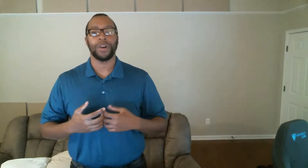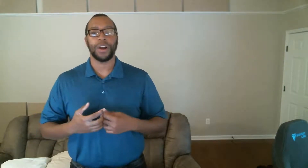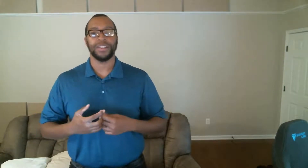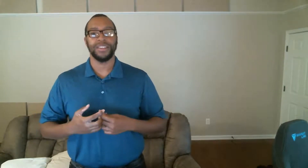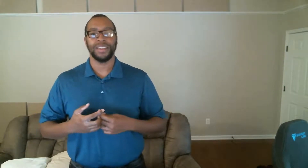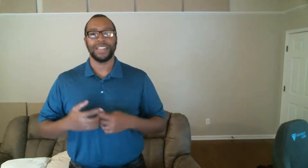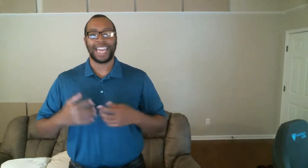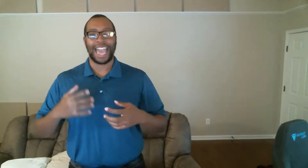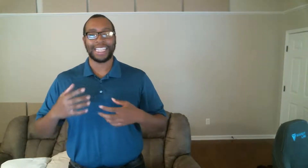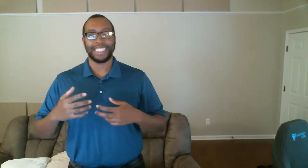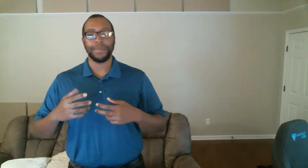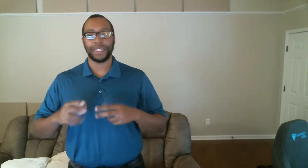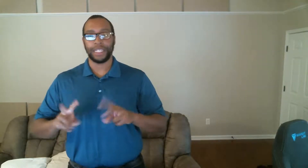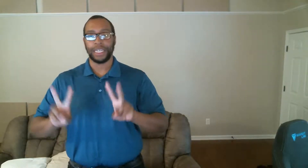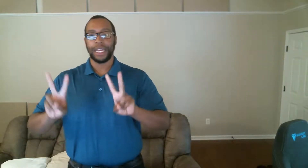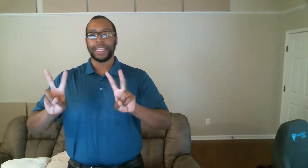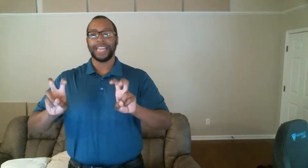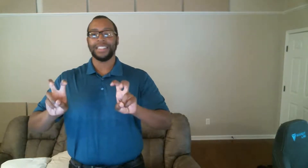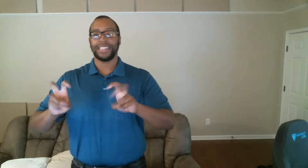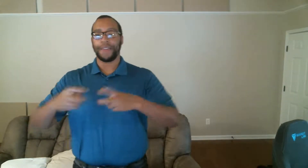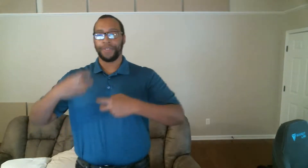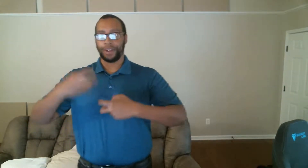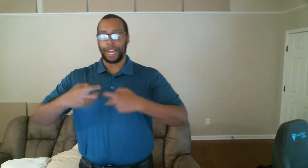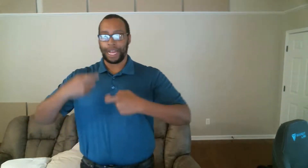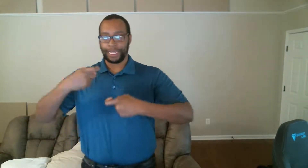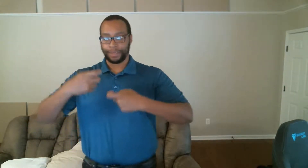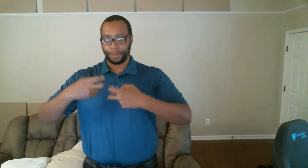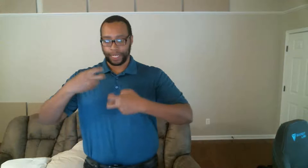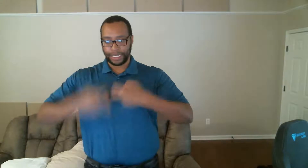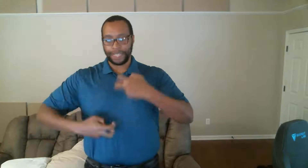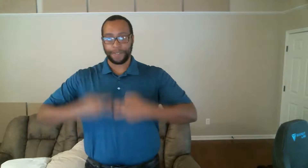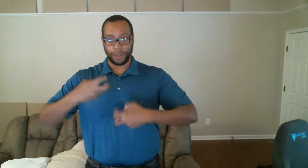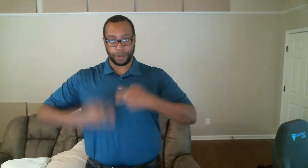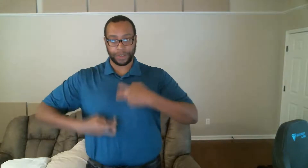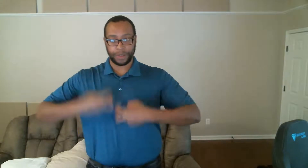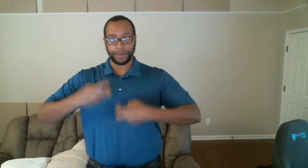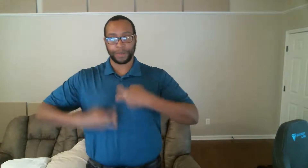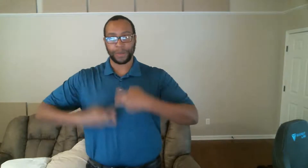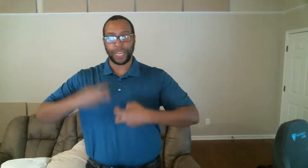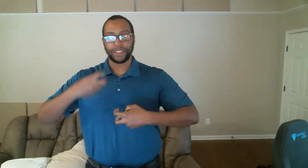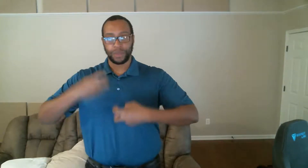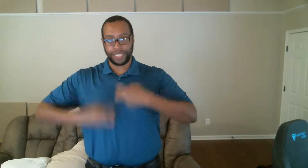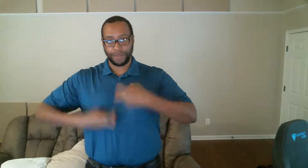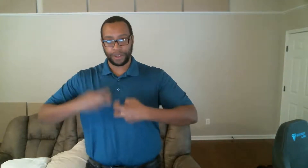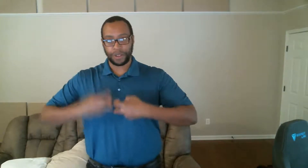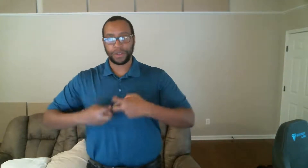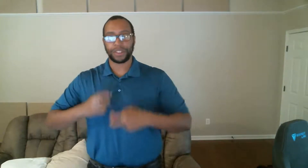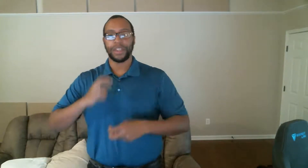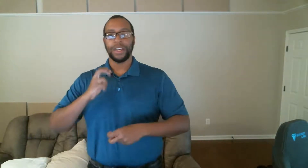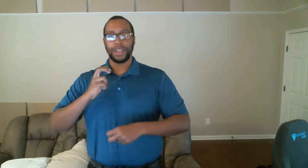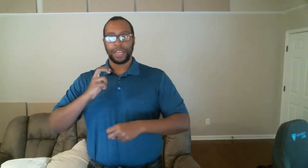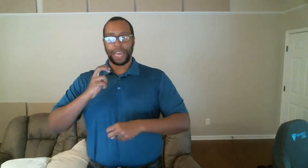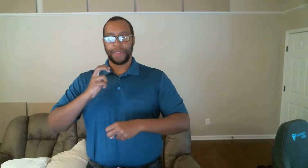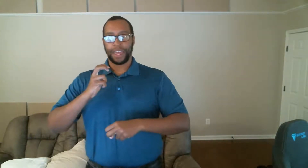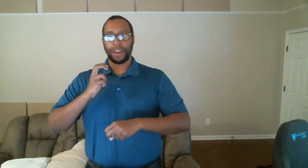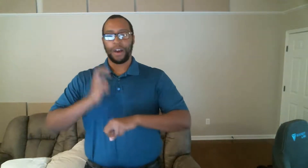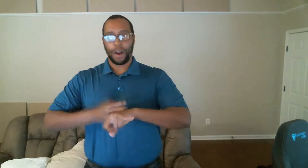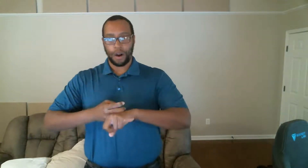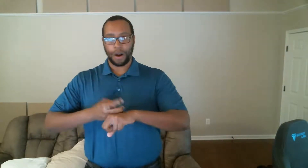regards to like academically, that is a sign for difficult. Okay, so difficult, and then hard